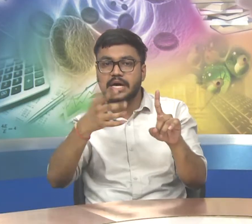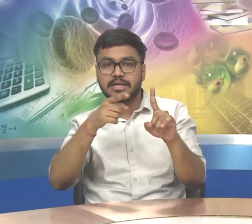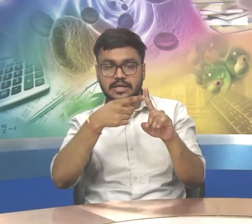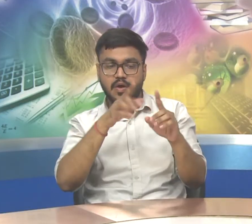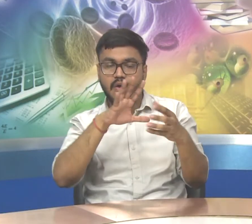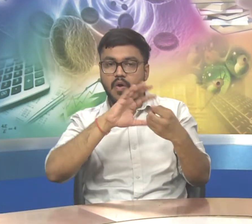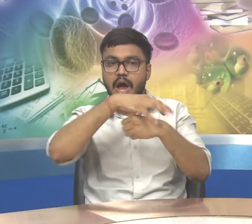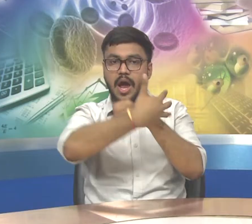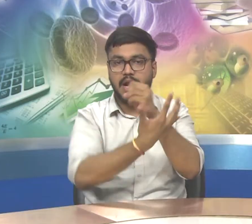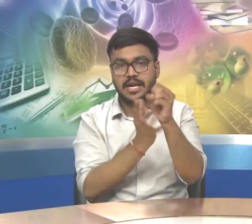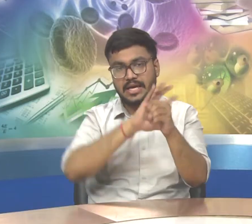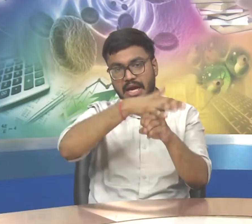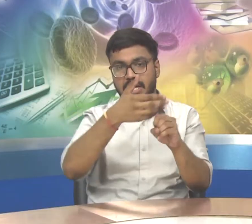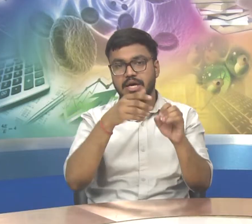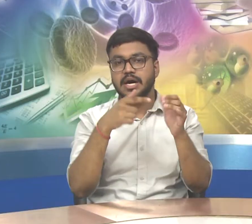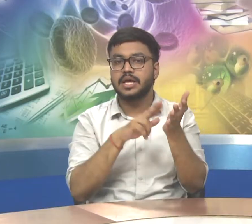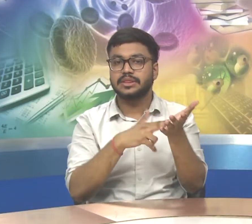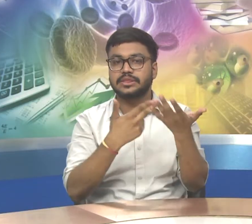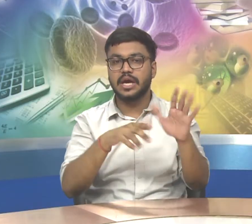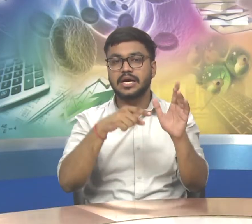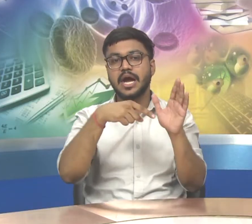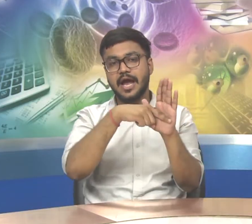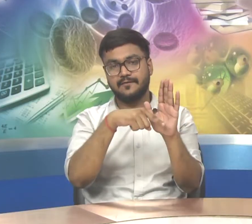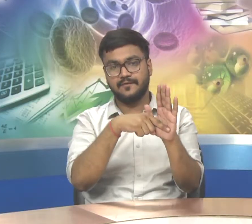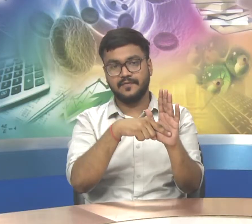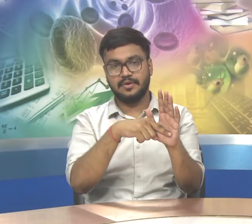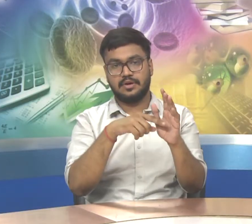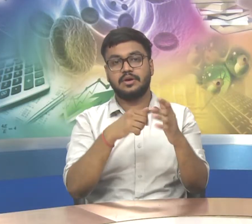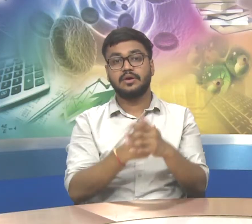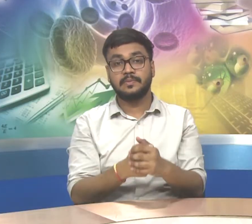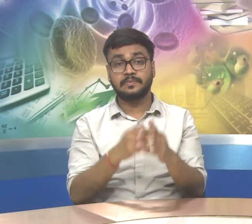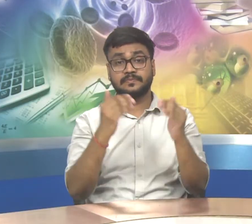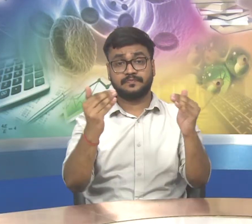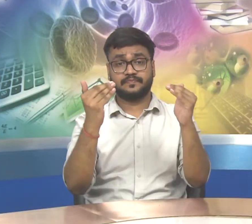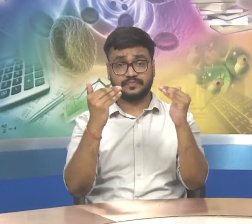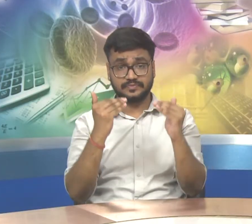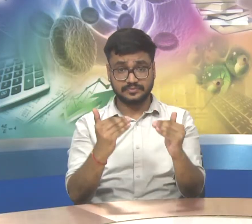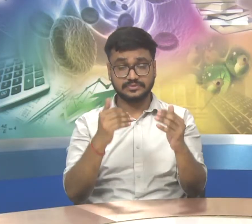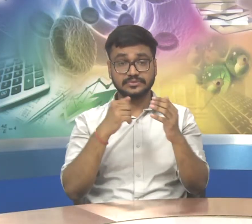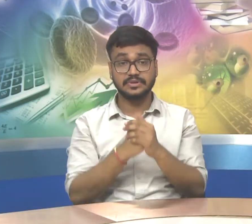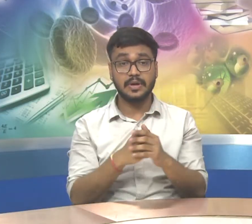opposites the atom becomes electrically neutral.